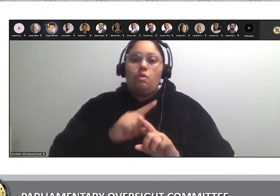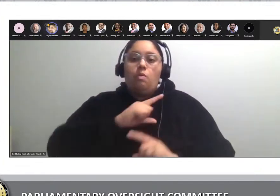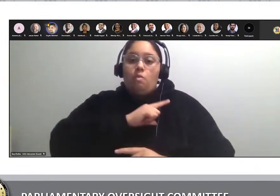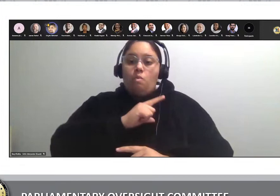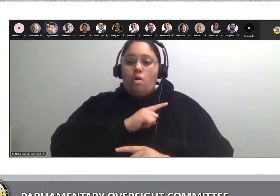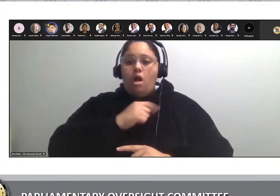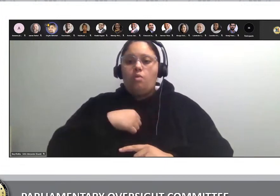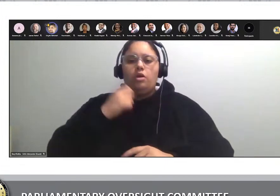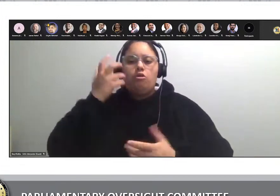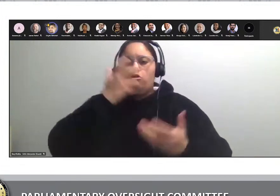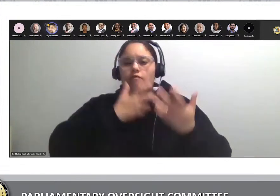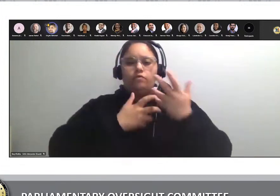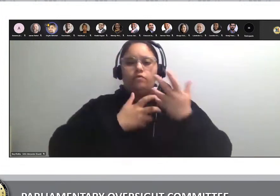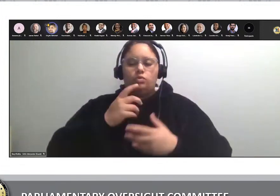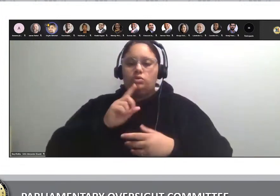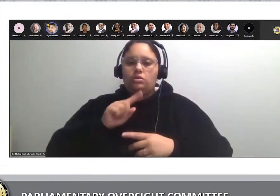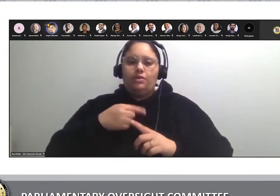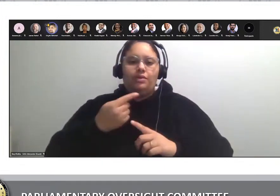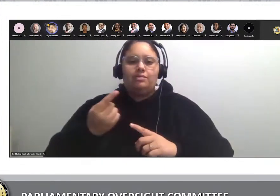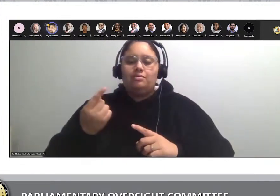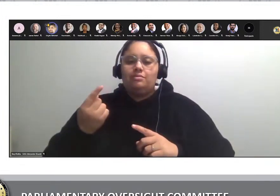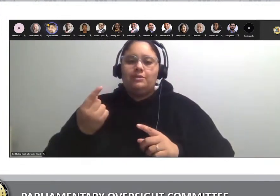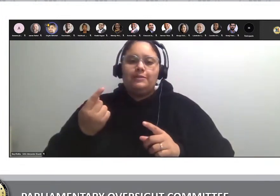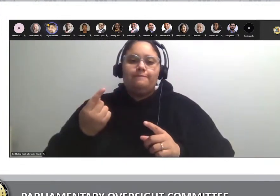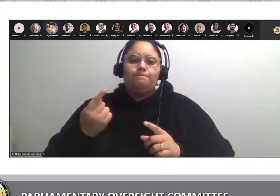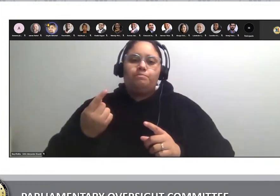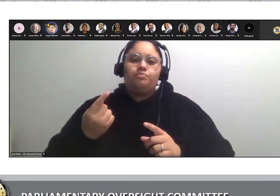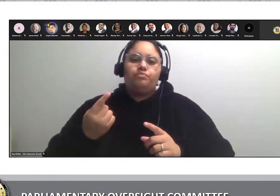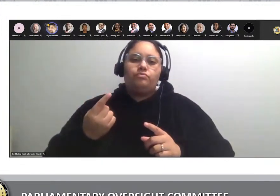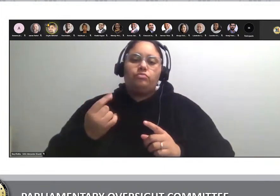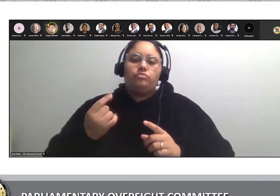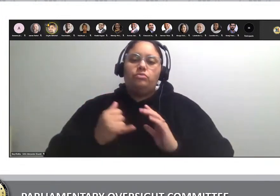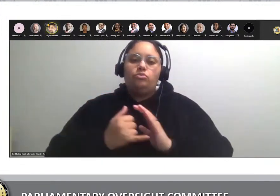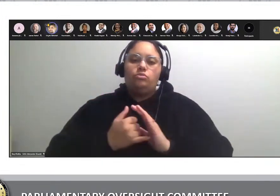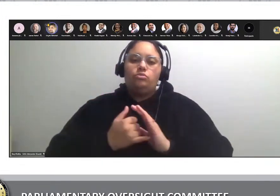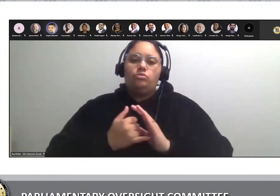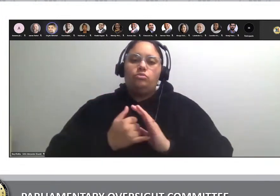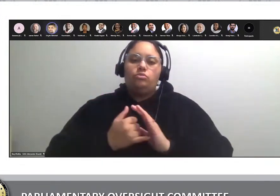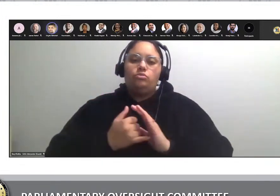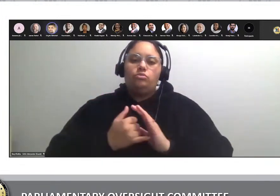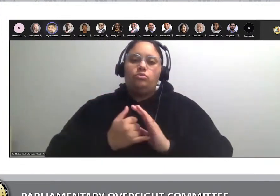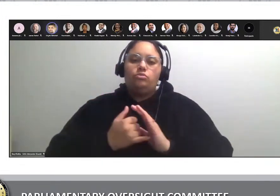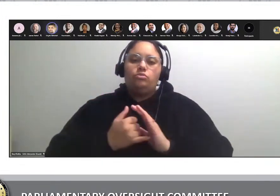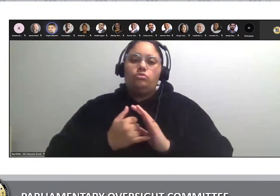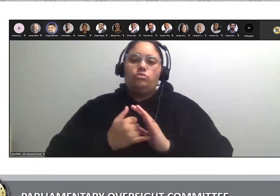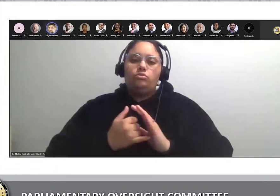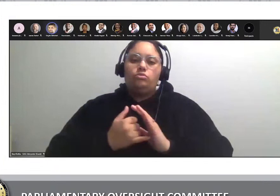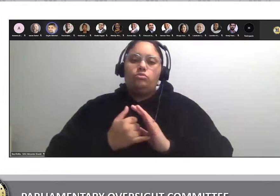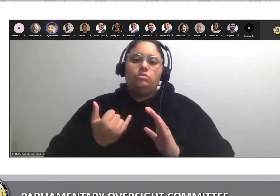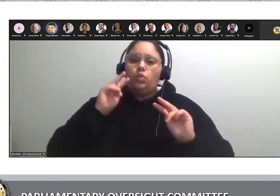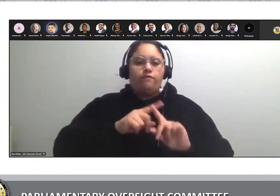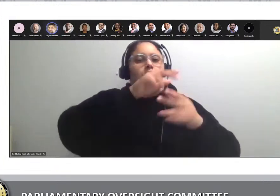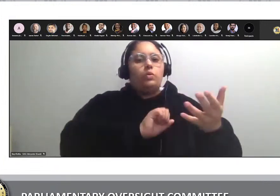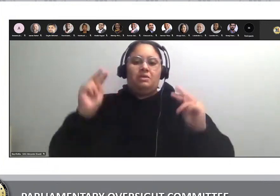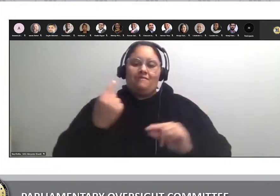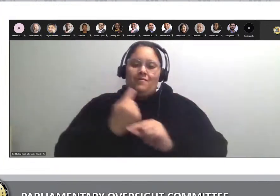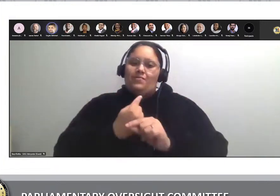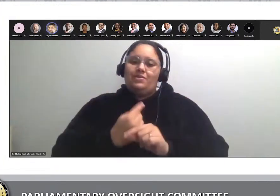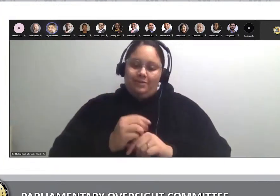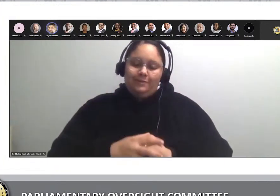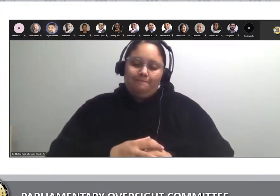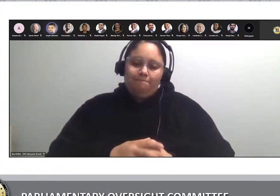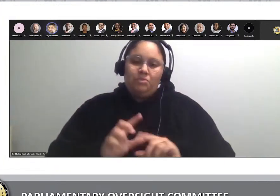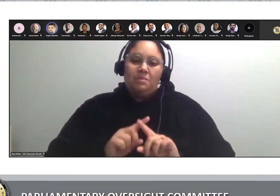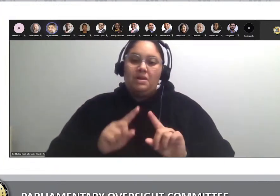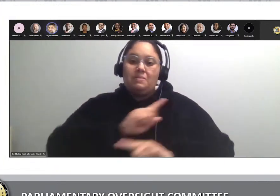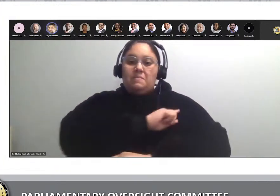we don't forget, or we don't just look at it from a petitions committee perspective, but